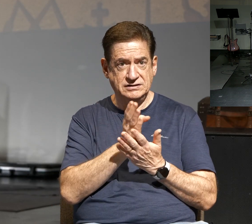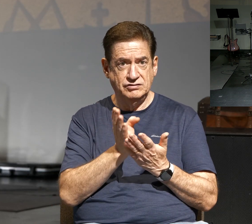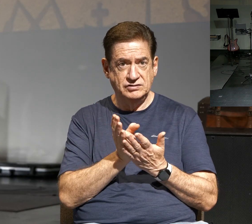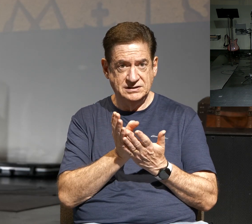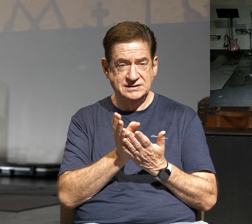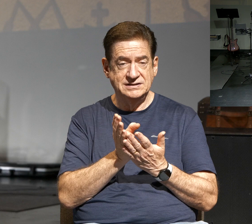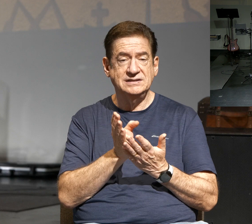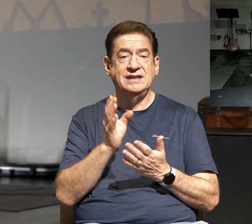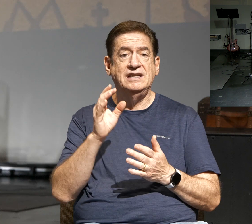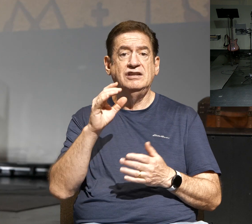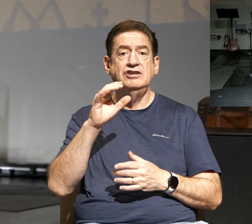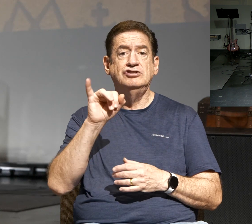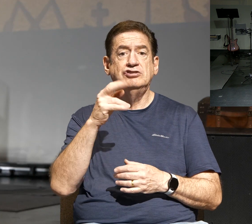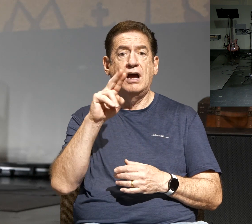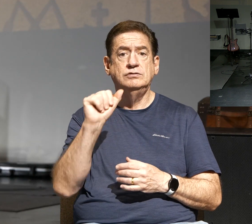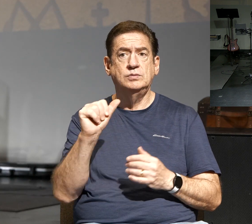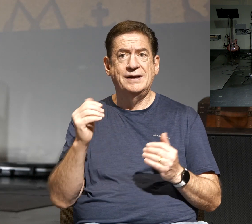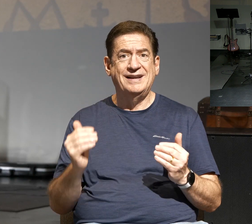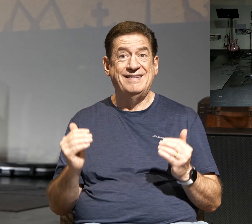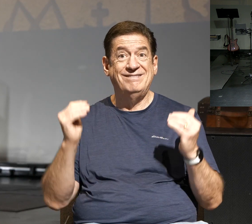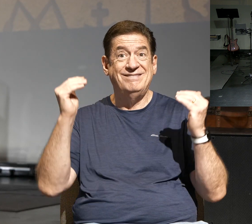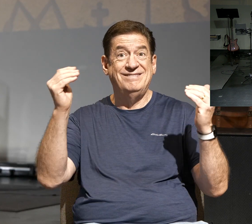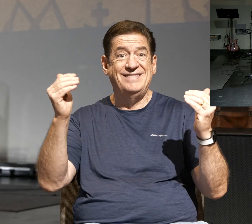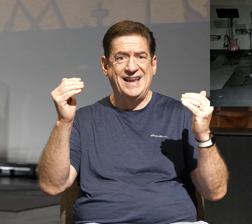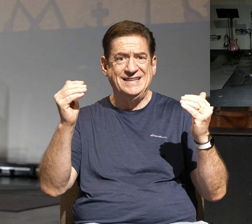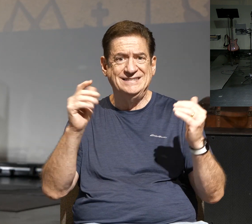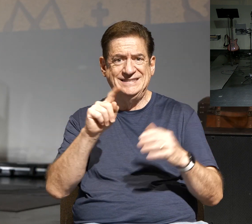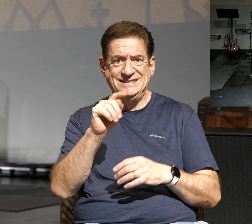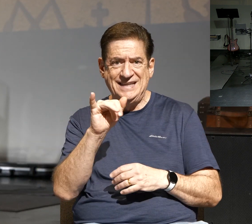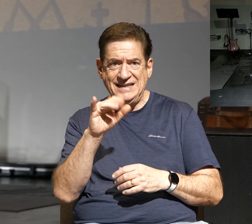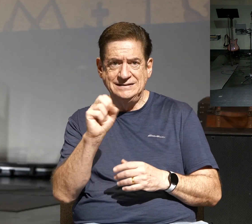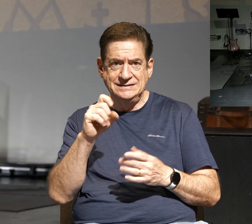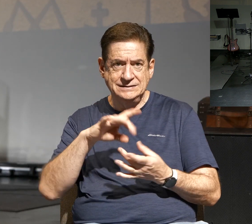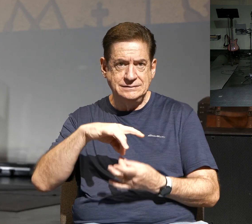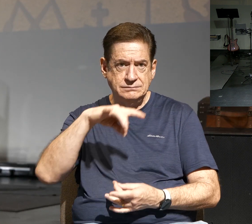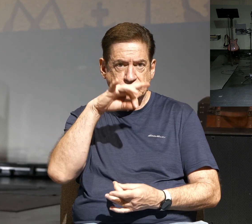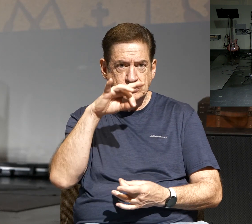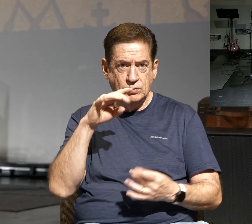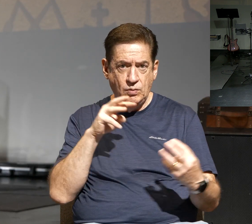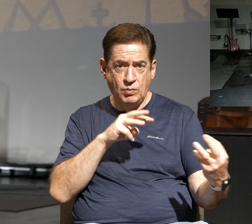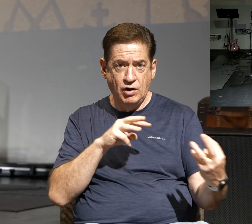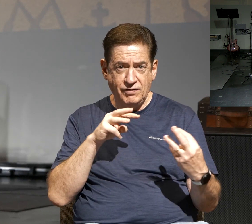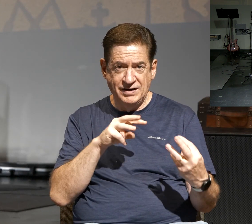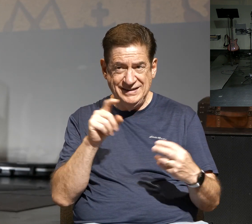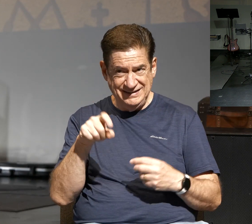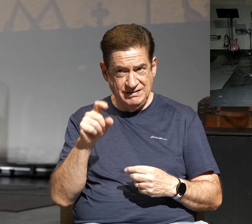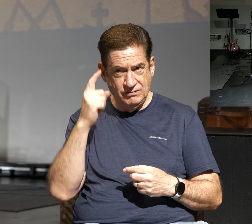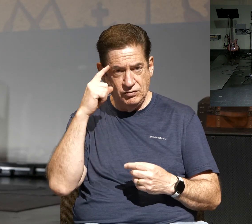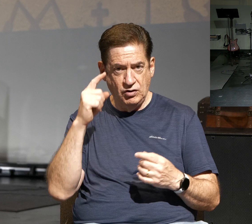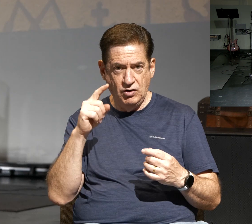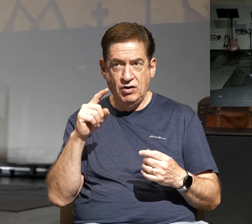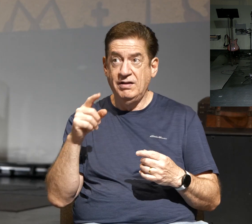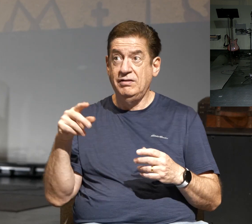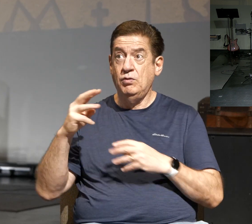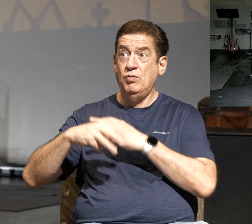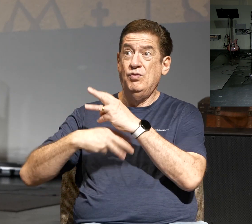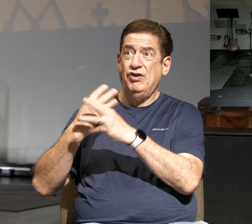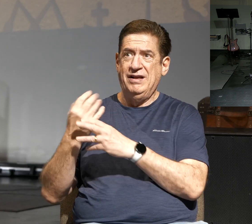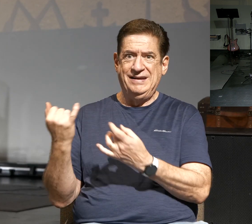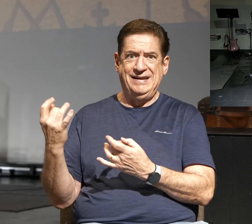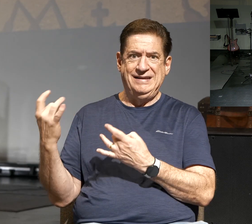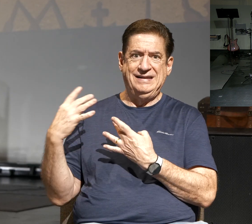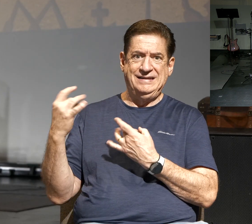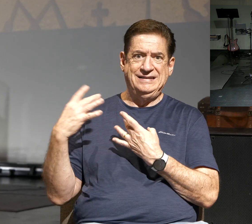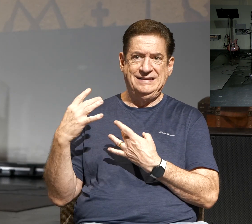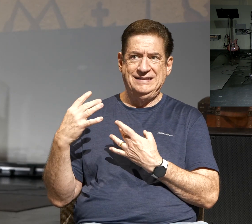Joshua, advanced tactics in spiritual warfare. You need these for our hostile world that we live in if you're